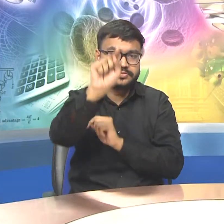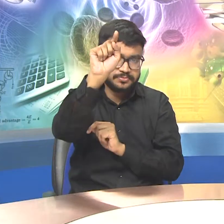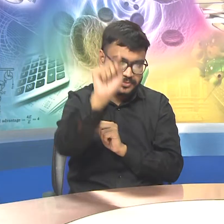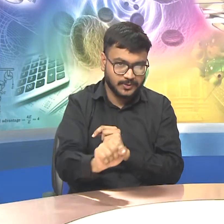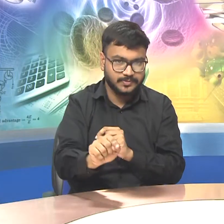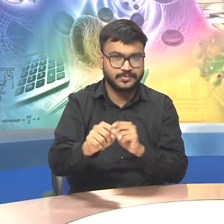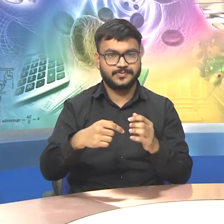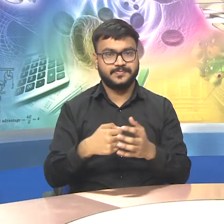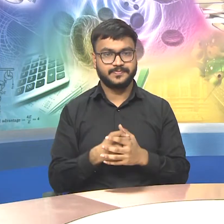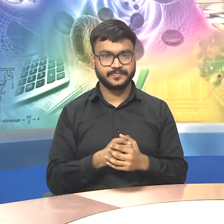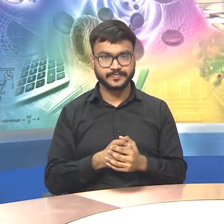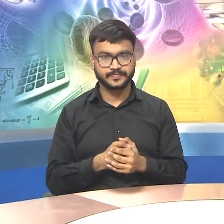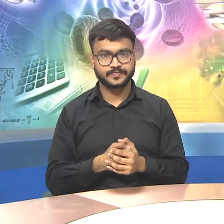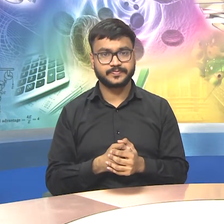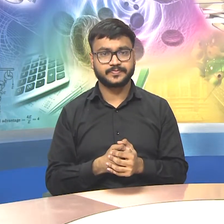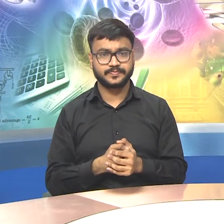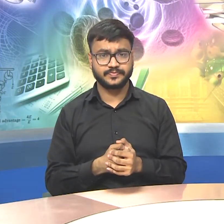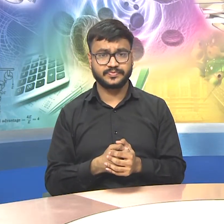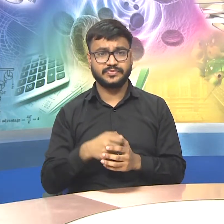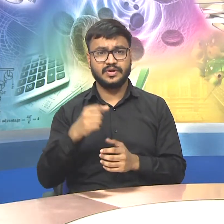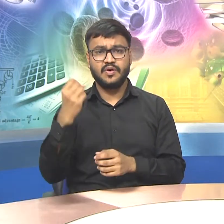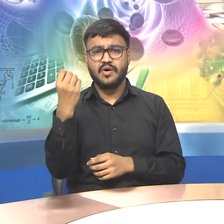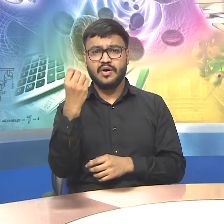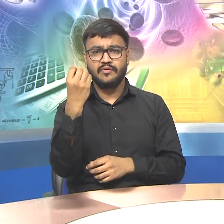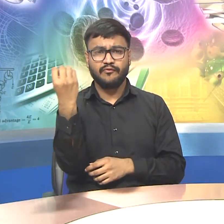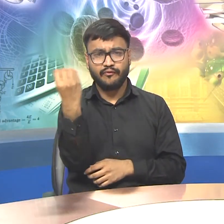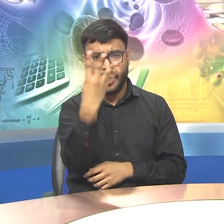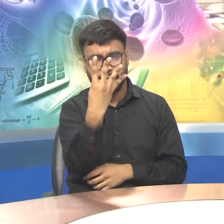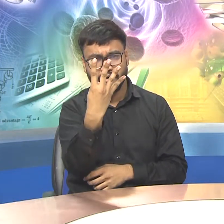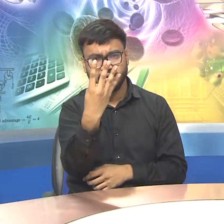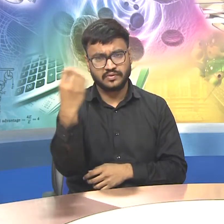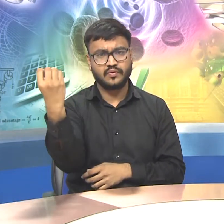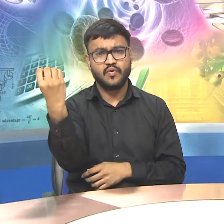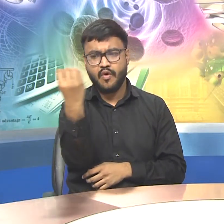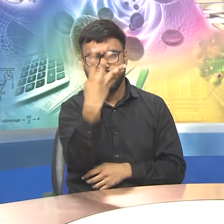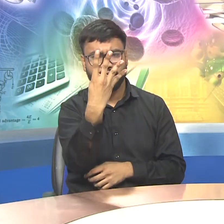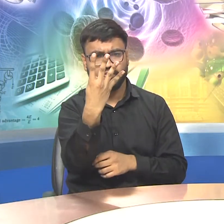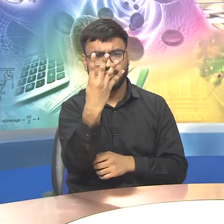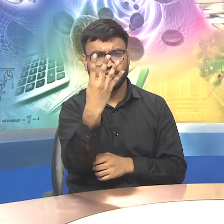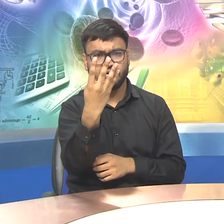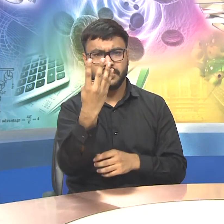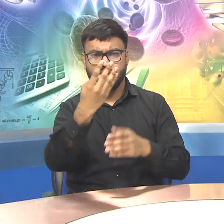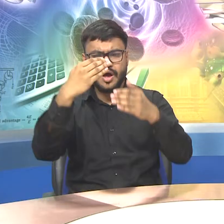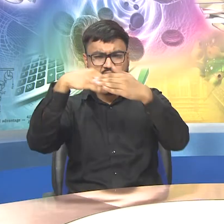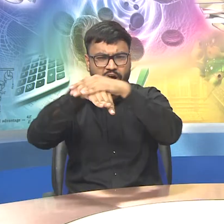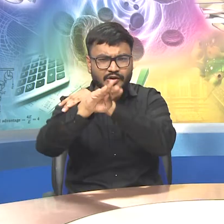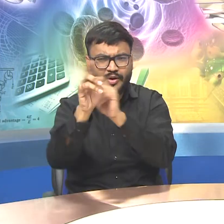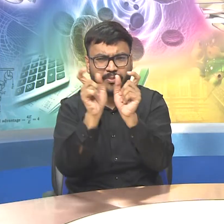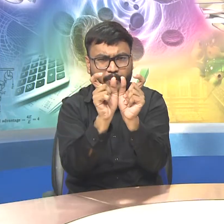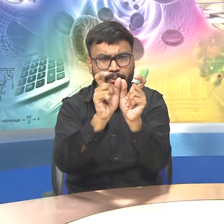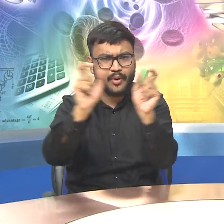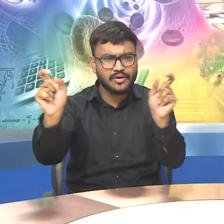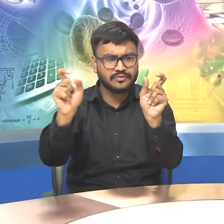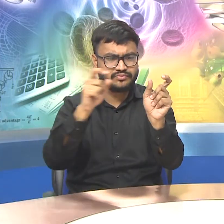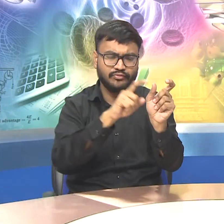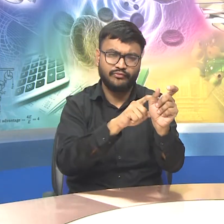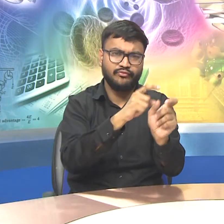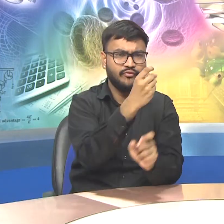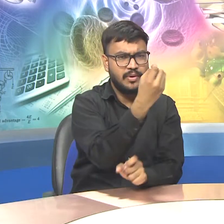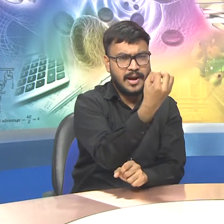And for the month, we use this number along with the sign of month.